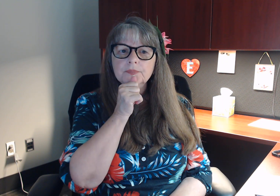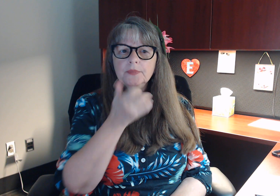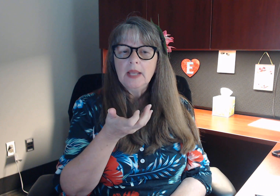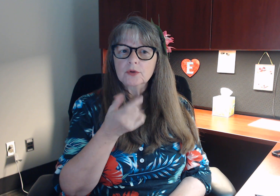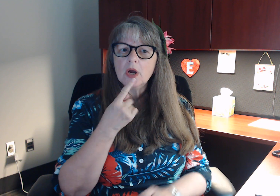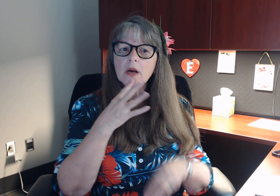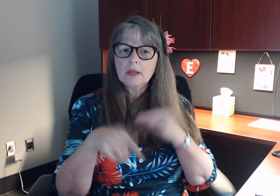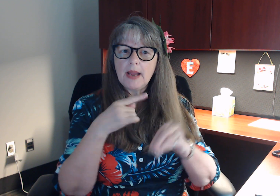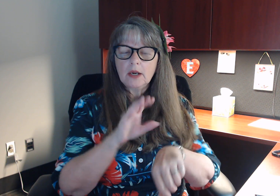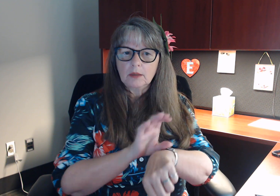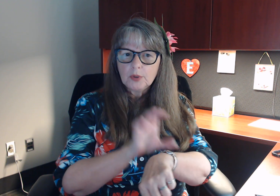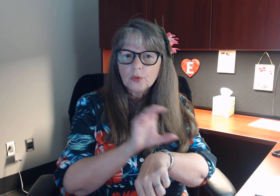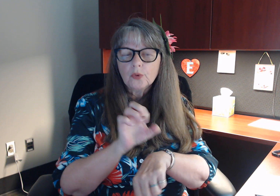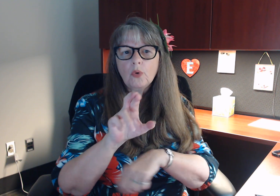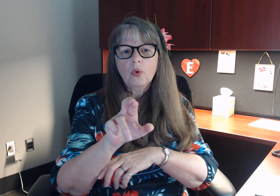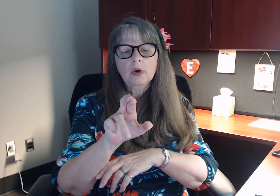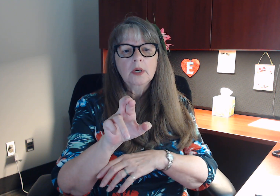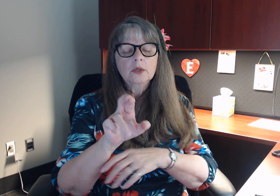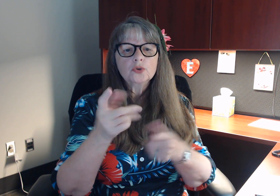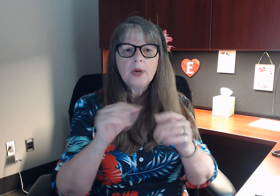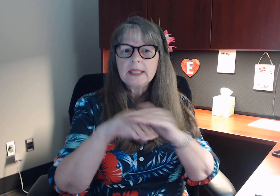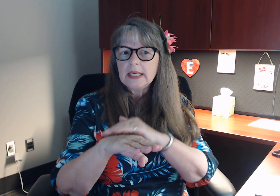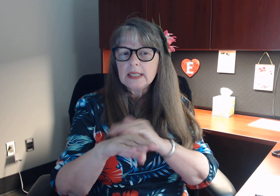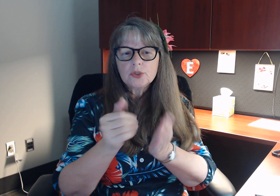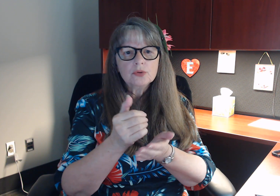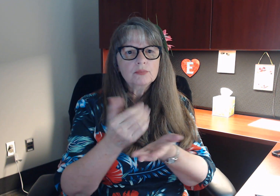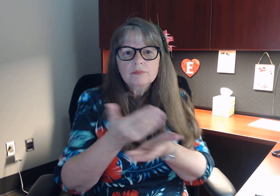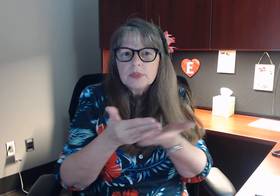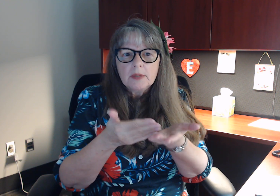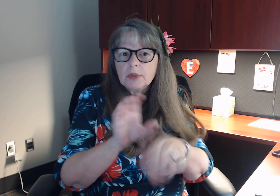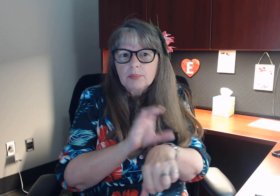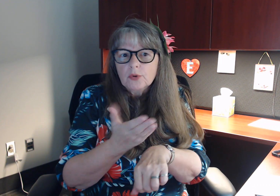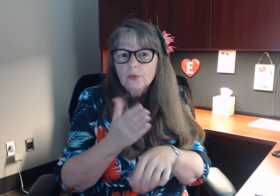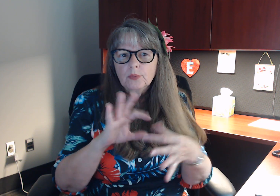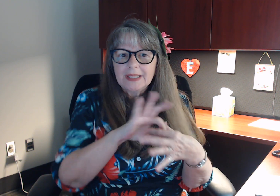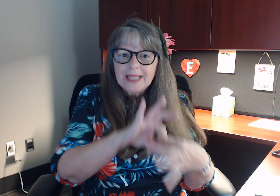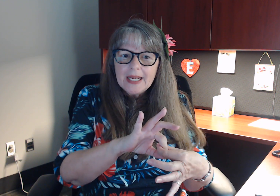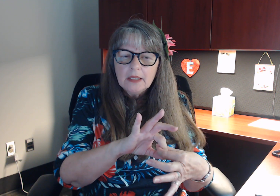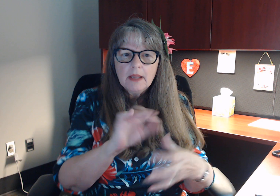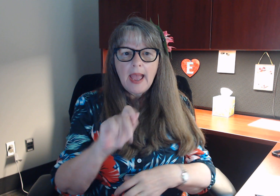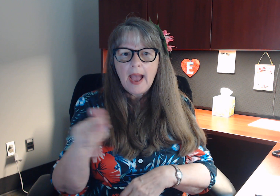and they're talking about a computer or trying to get into some computer related app